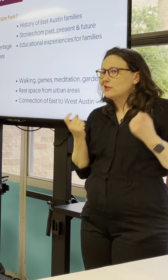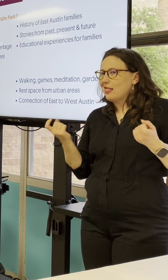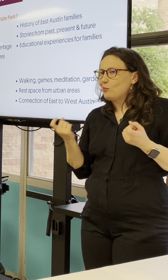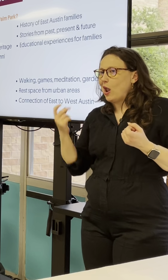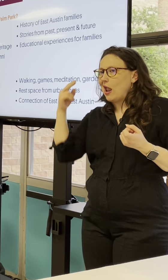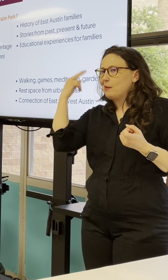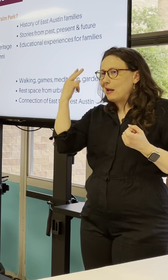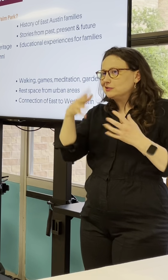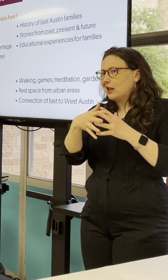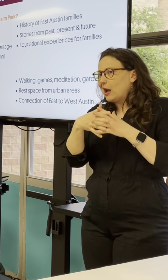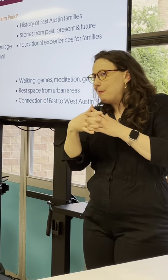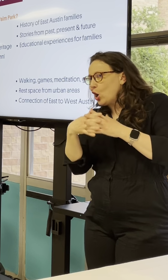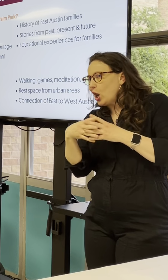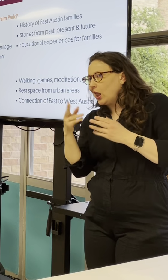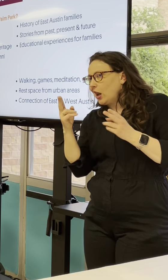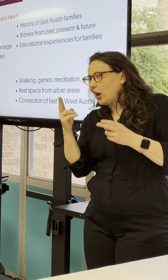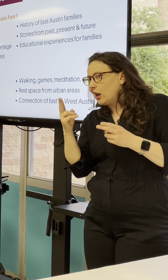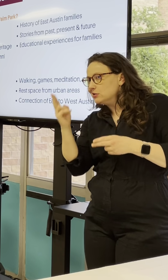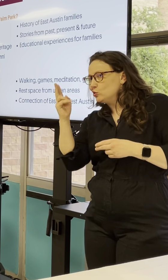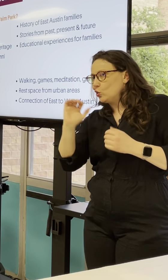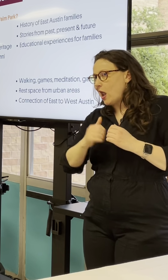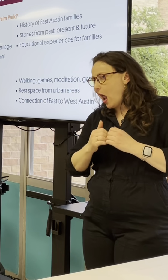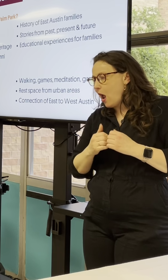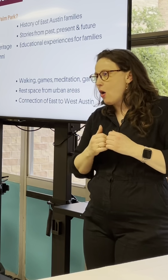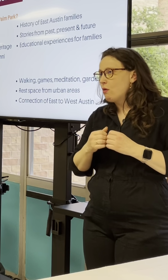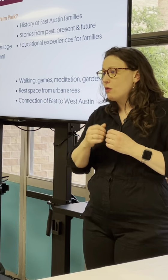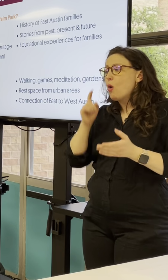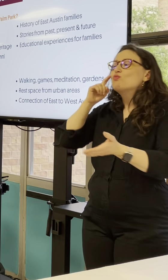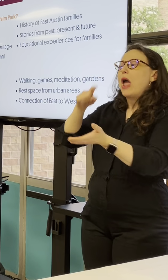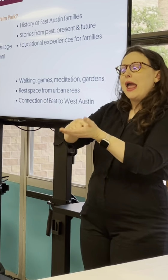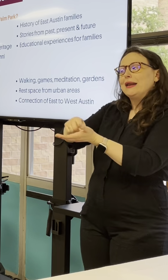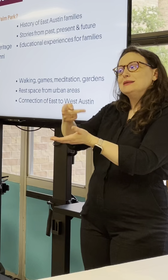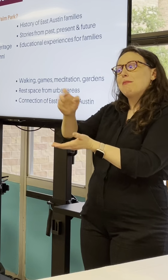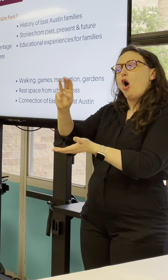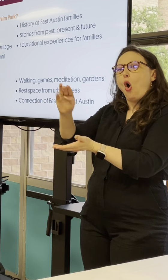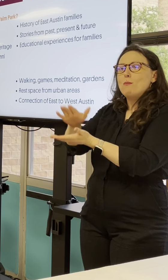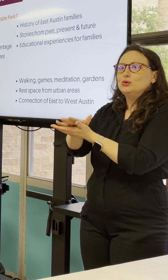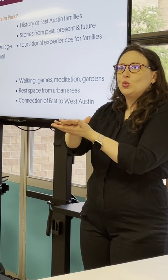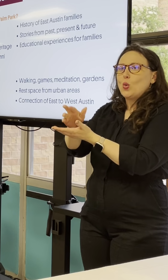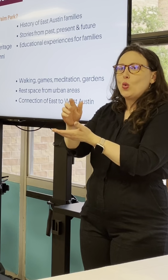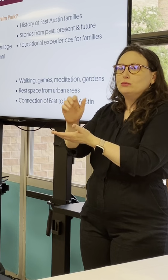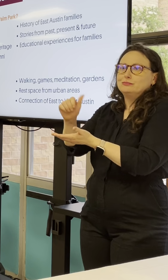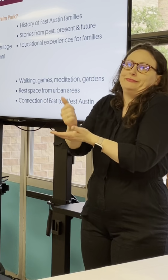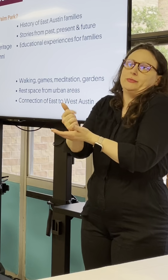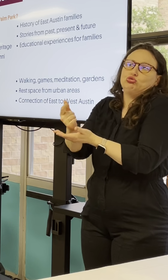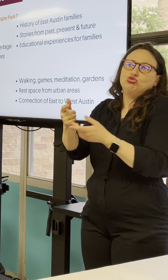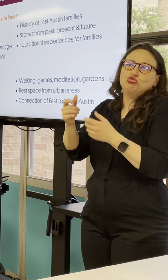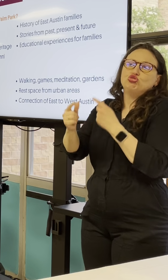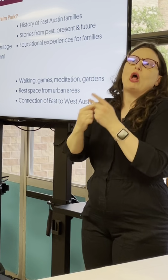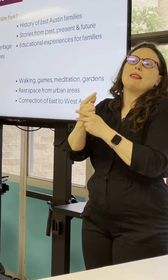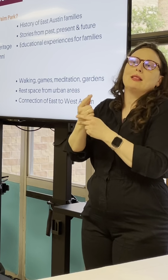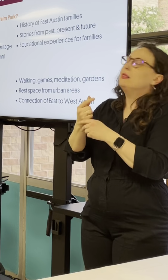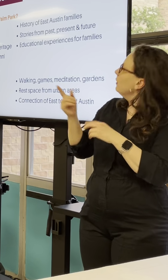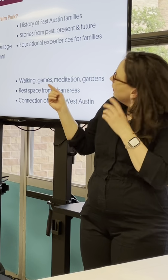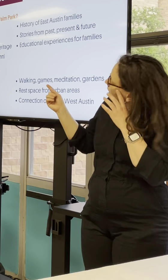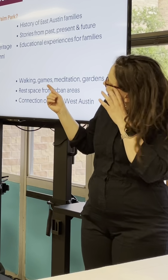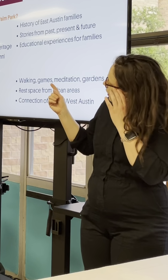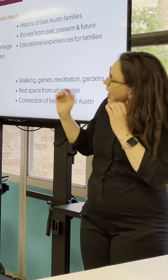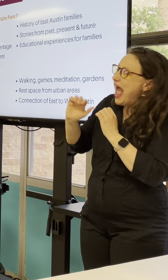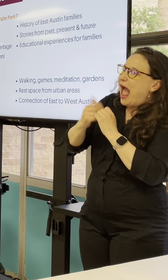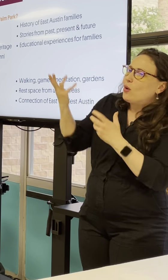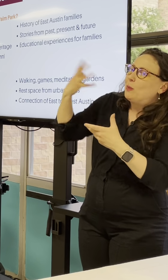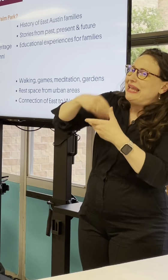American history? How do we recognize the Palm School alum? And then what are ways that we can integrate